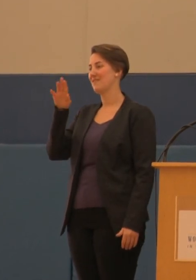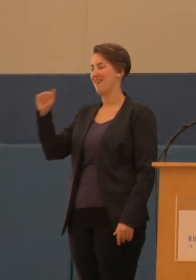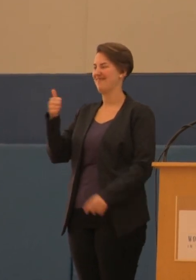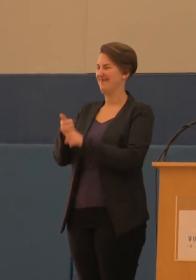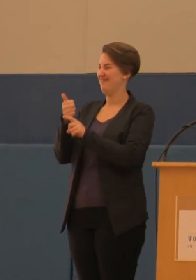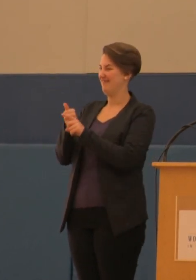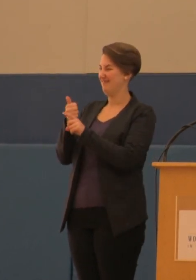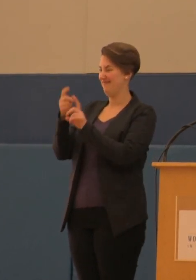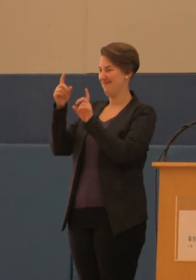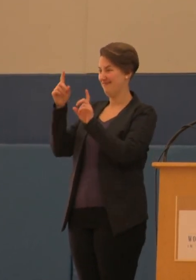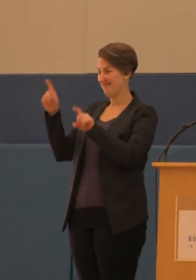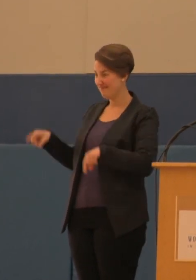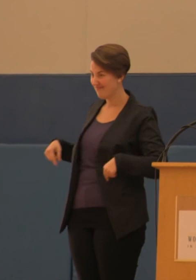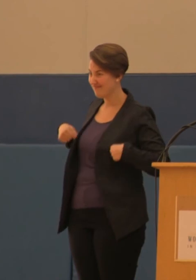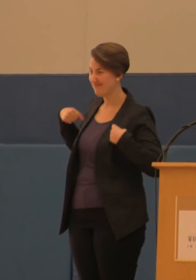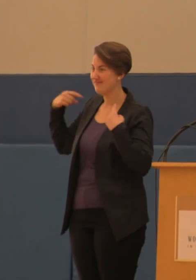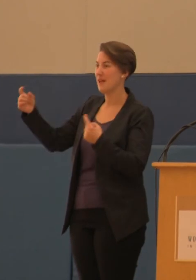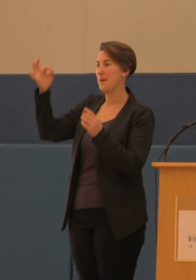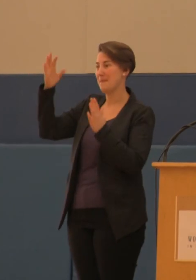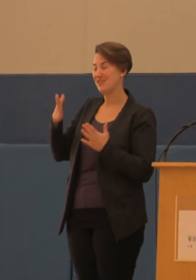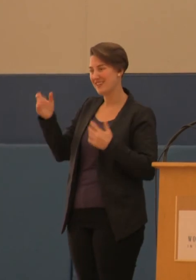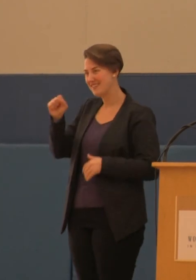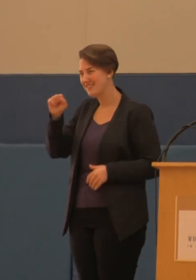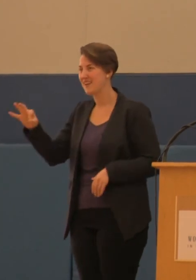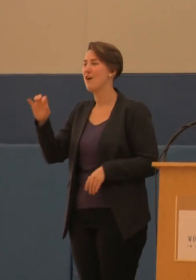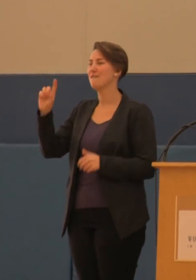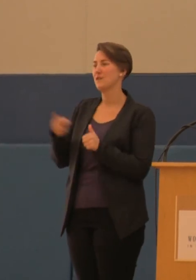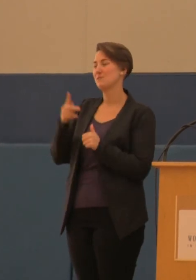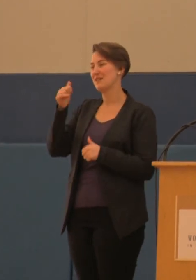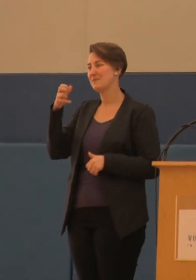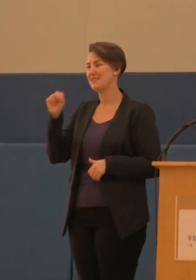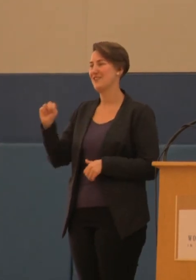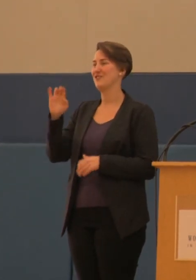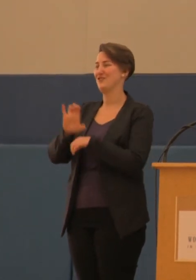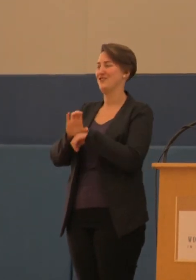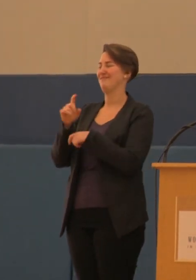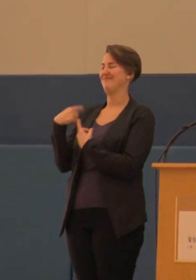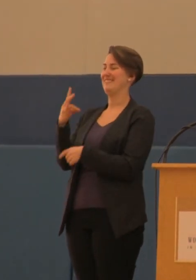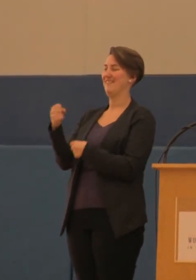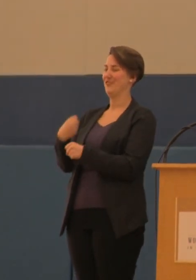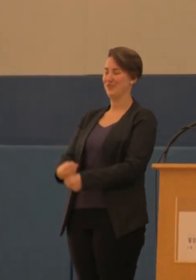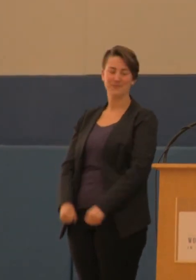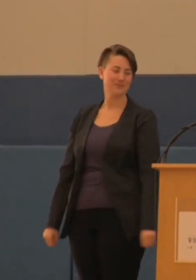as pastor of First Presbyterian Church of Seneca Falls for 7 years.